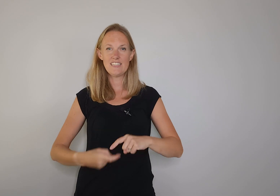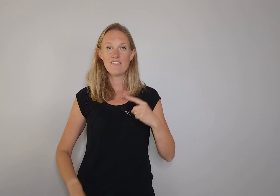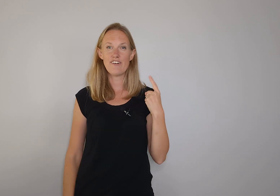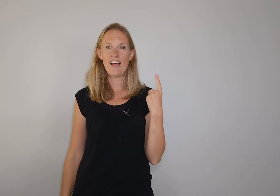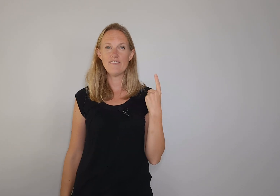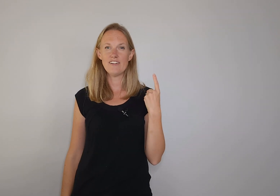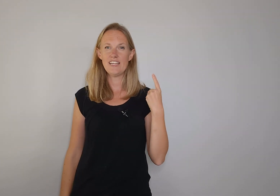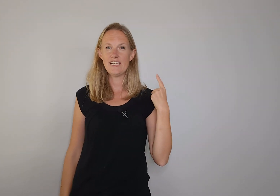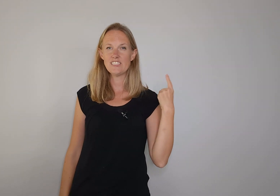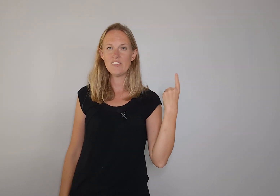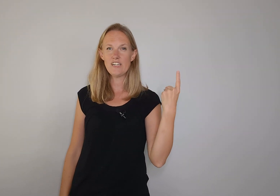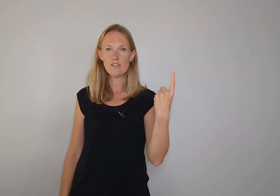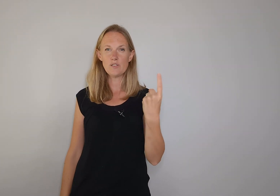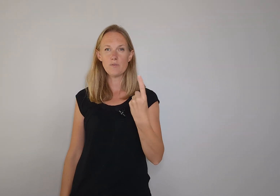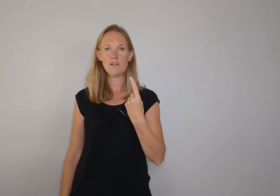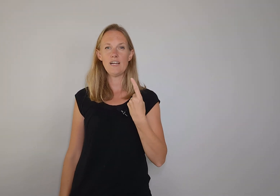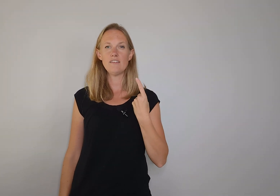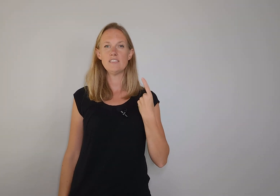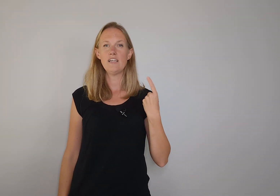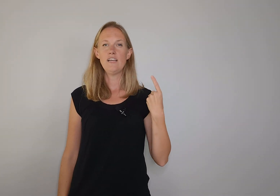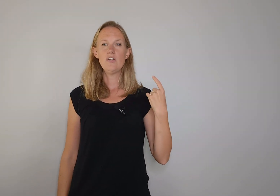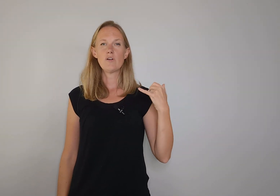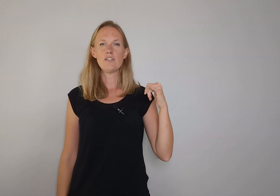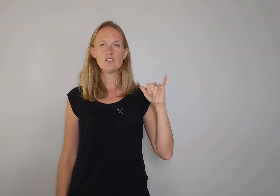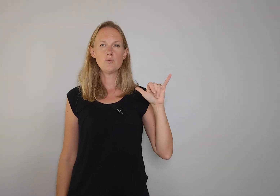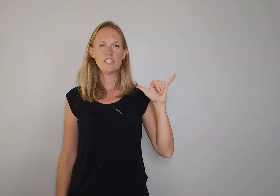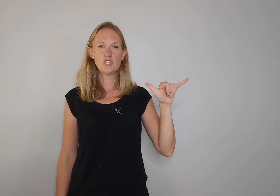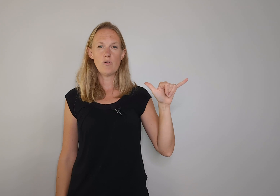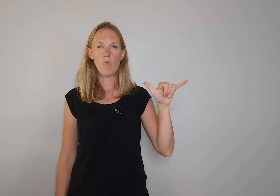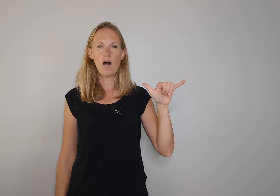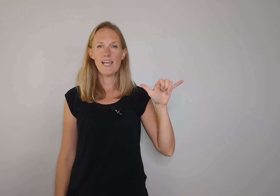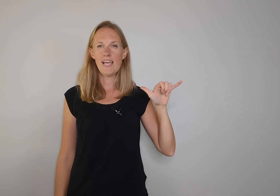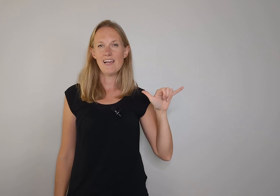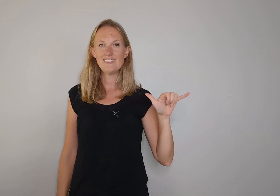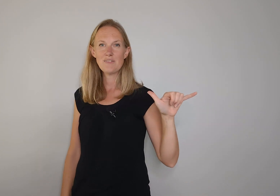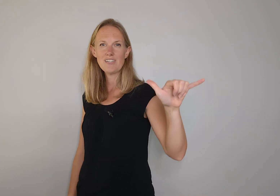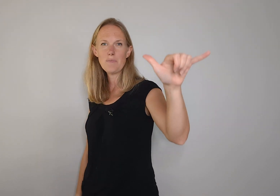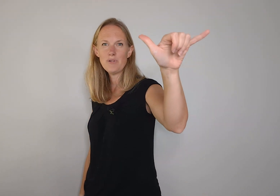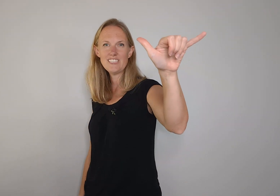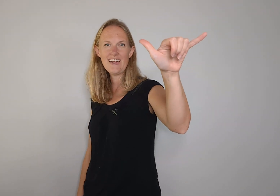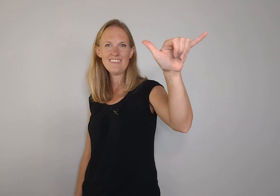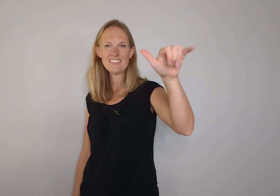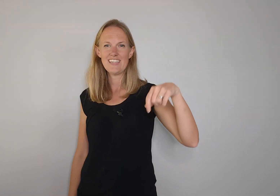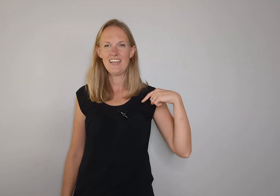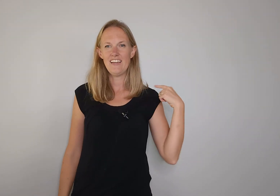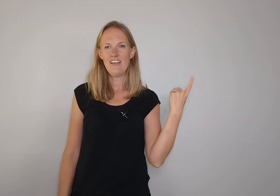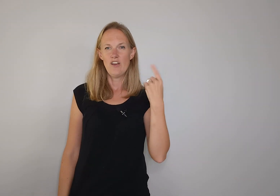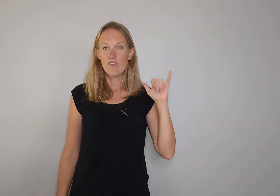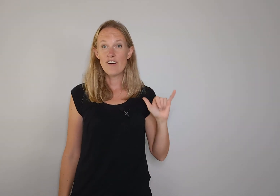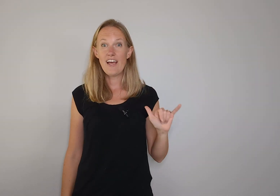then forever index finger goes around. We're gonna switch to a Y hand and we're gonna push it out, okay?